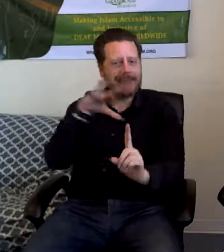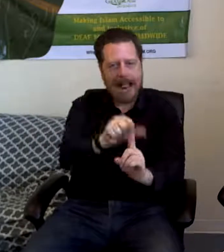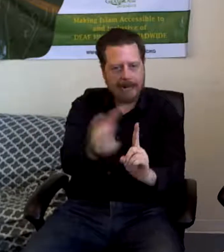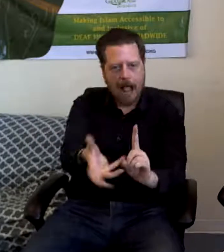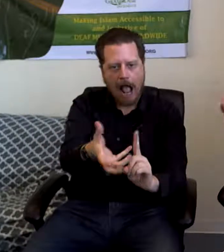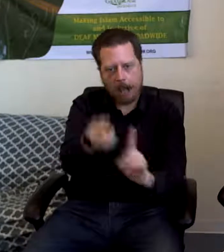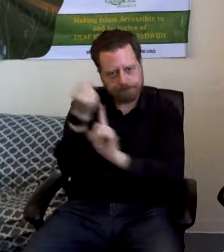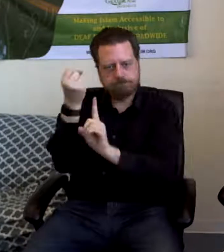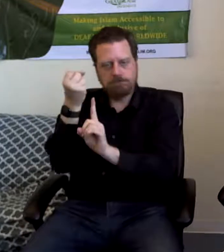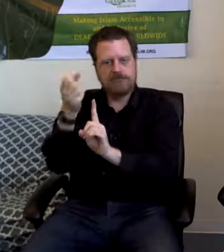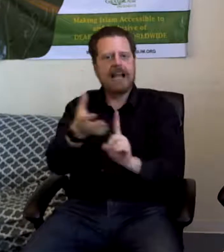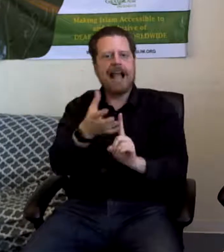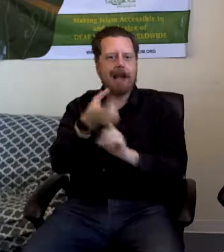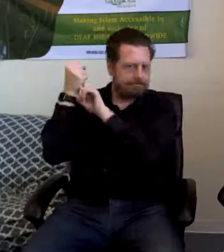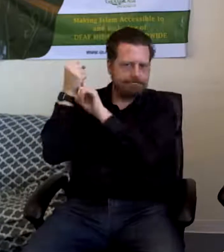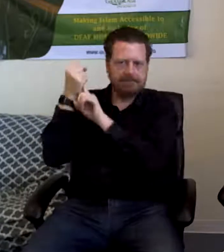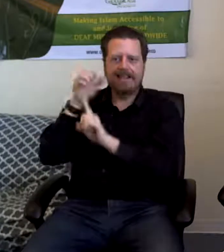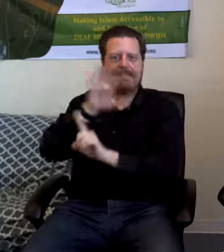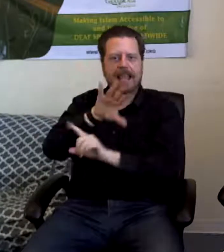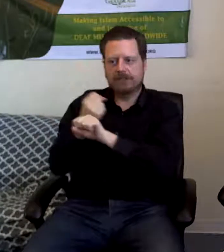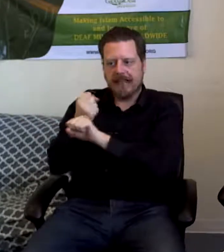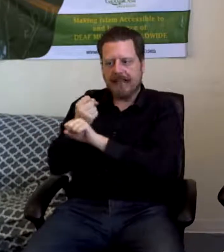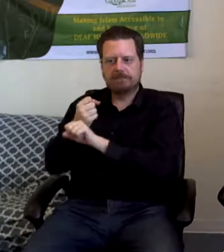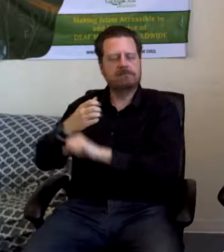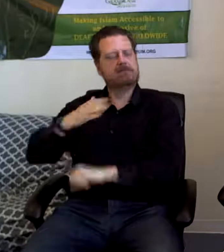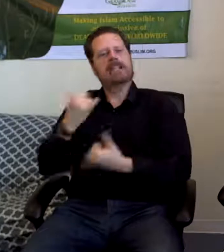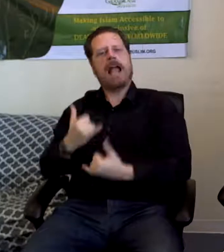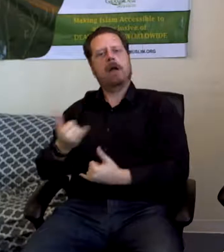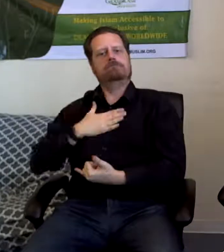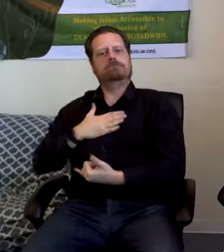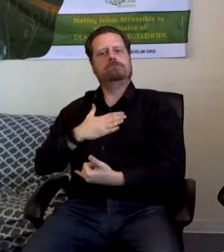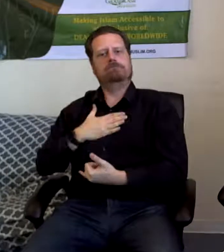kidnap slaves, take them, and they are yours.